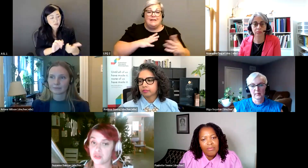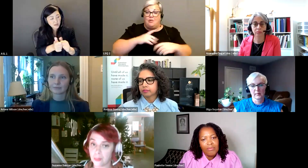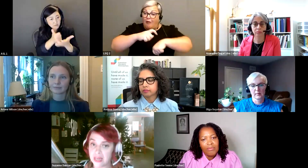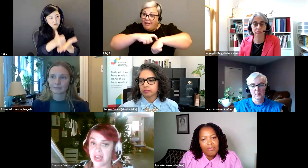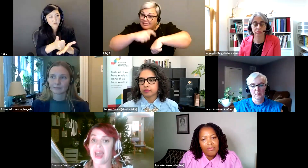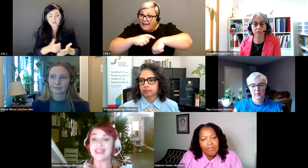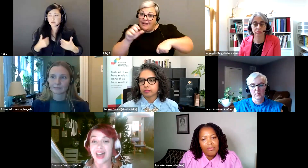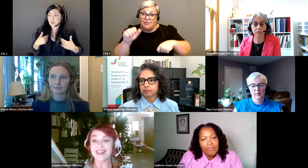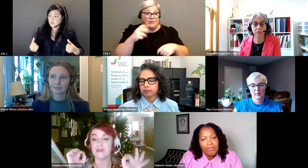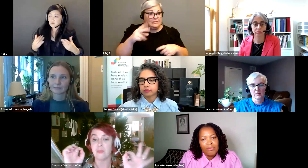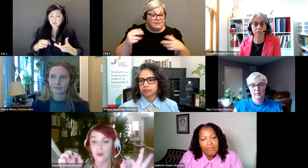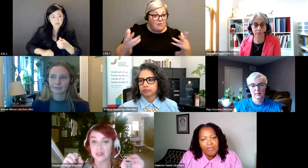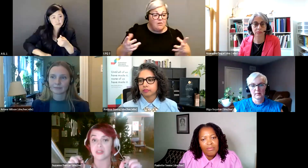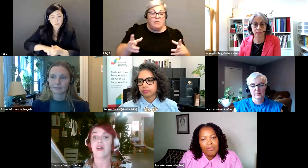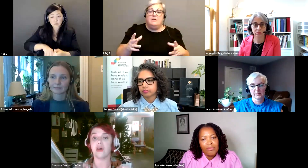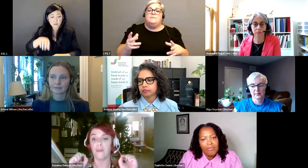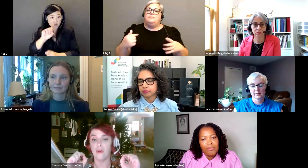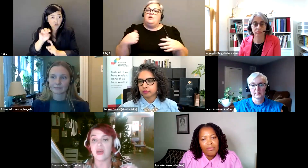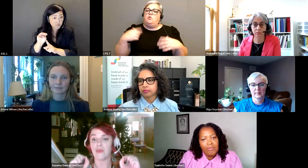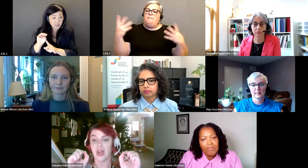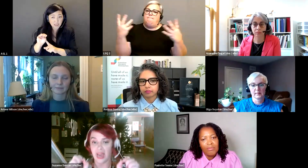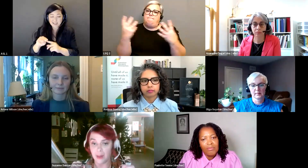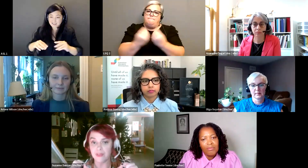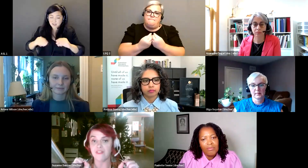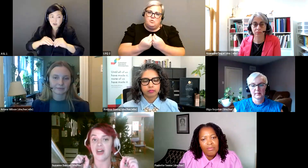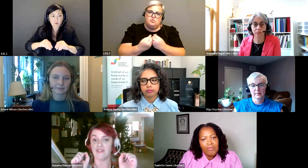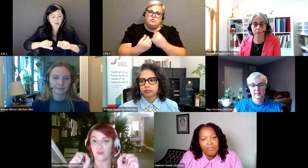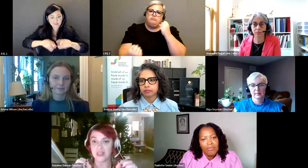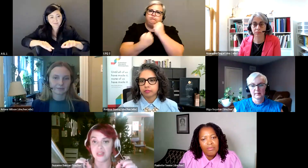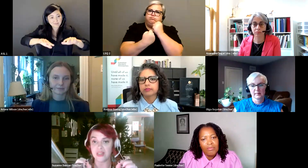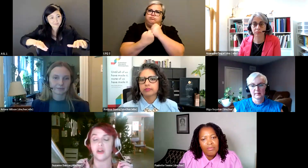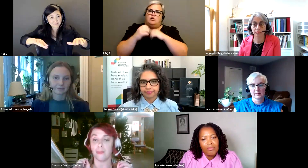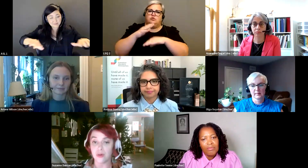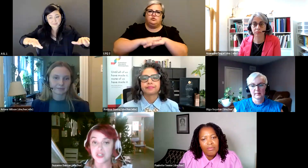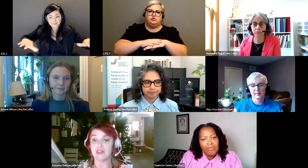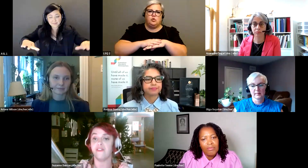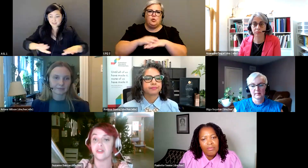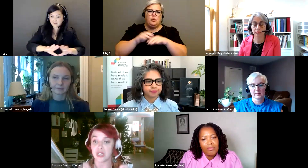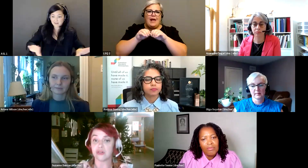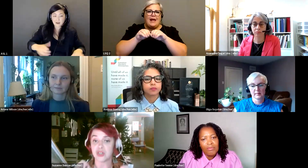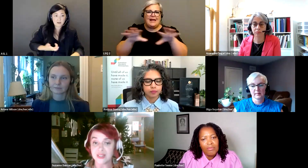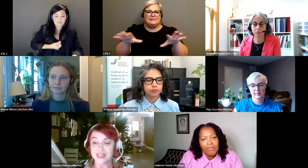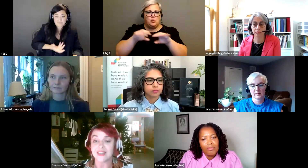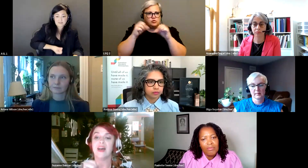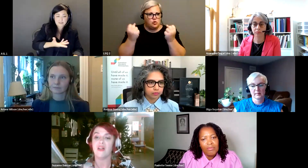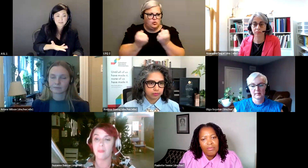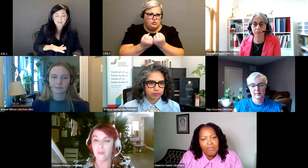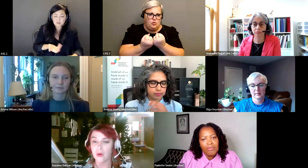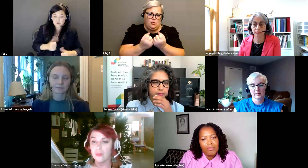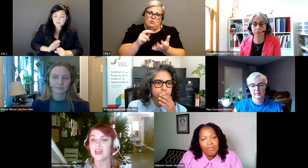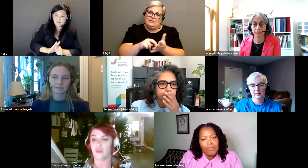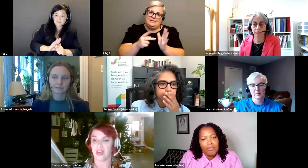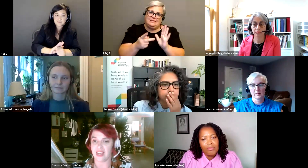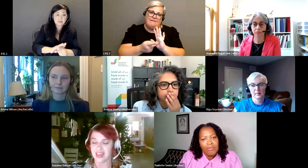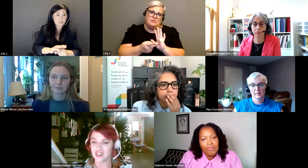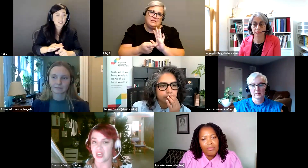on social media, and that is important. The more that we're amplifying voices that are pushing for gender justice, the more